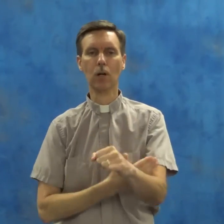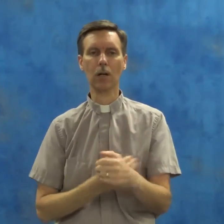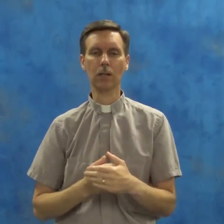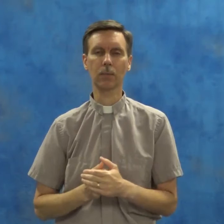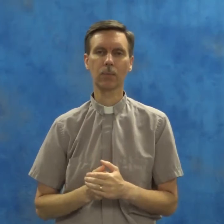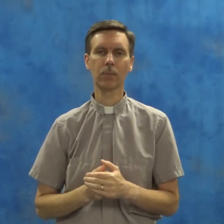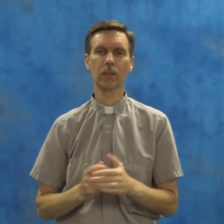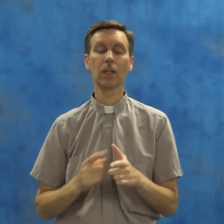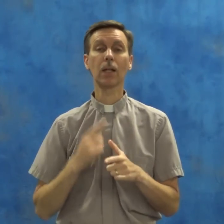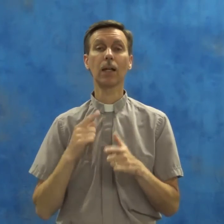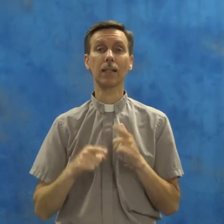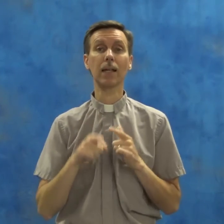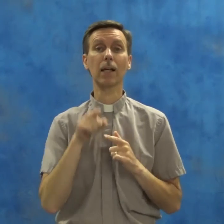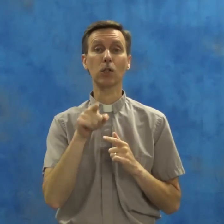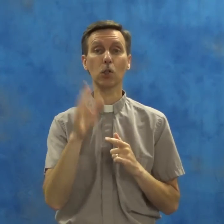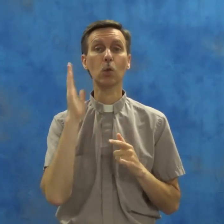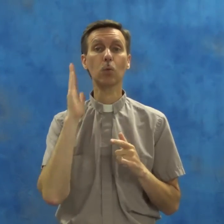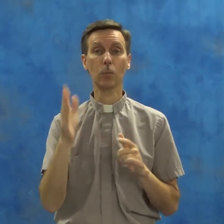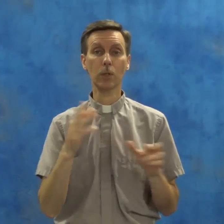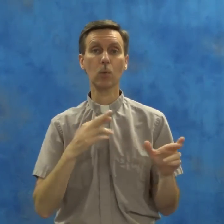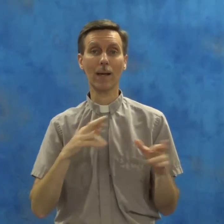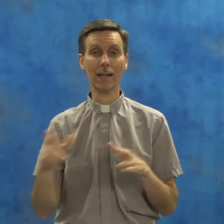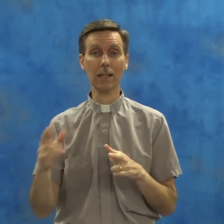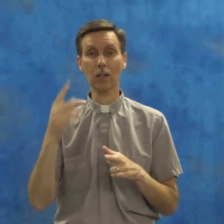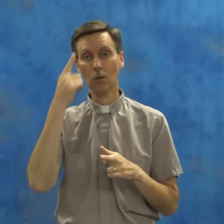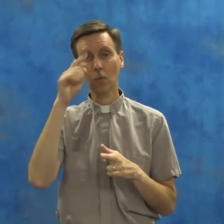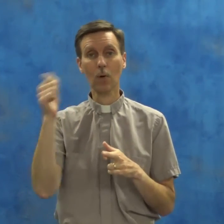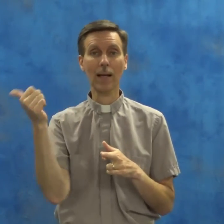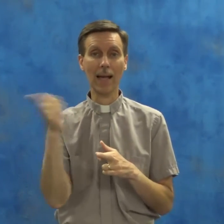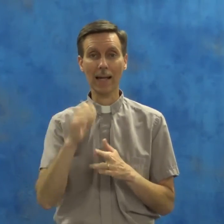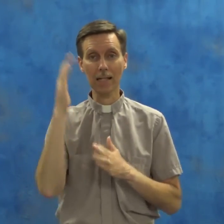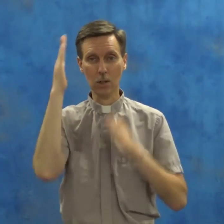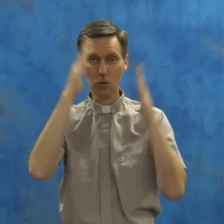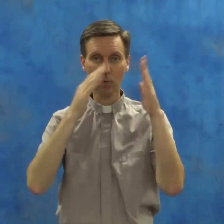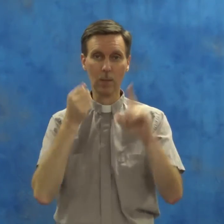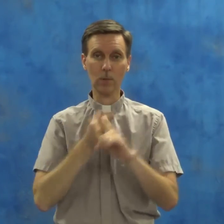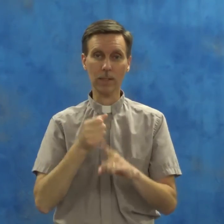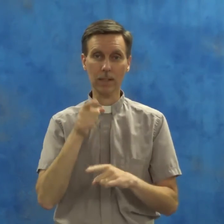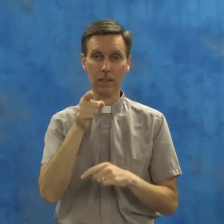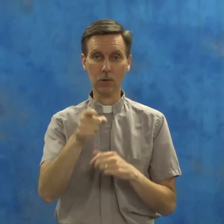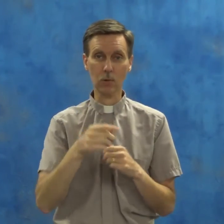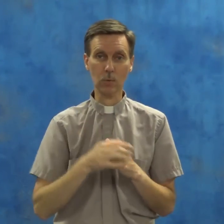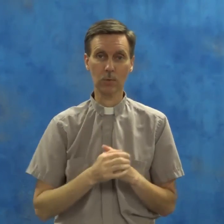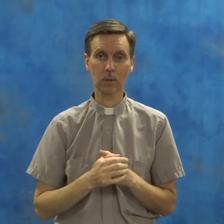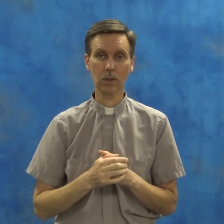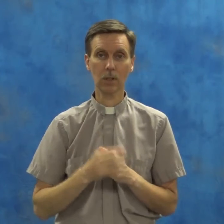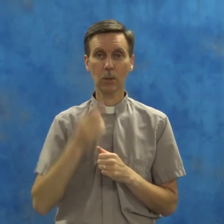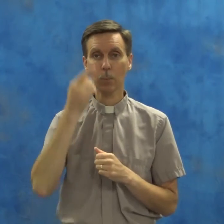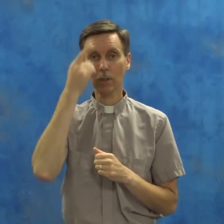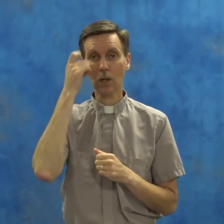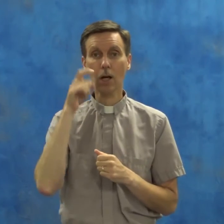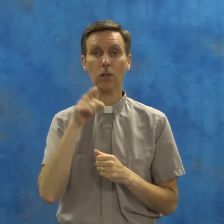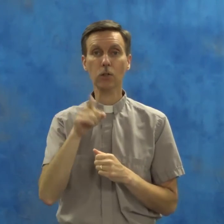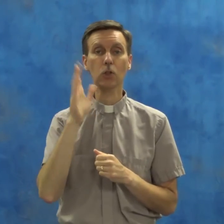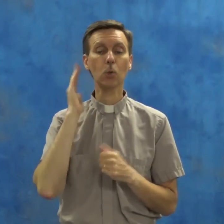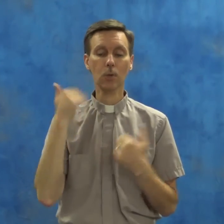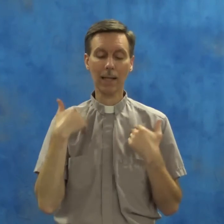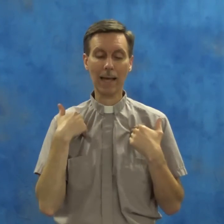strong. And then you will be ready for any trouble that hits you, because you will